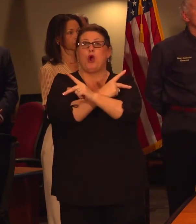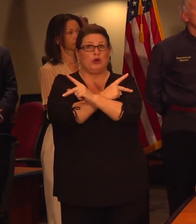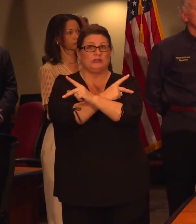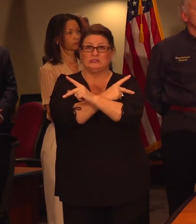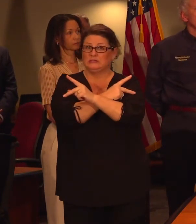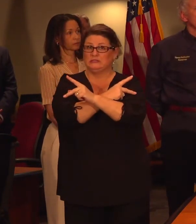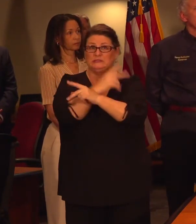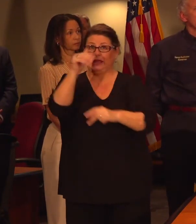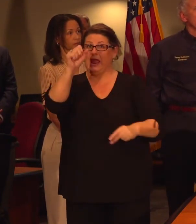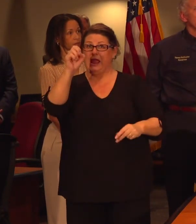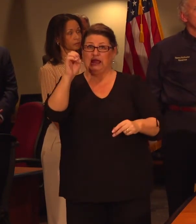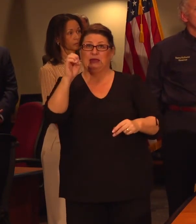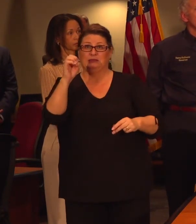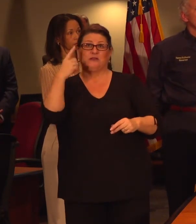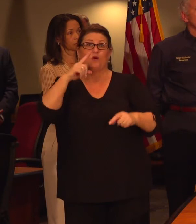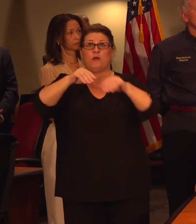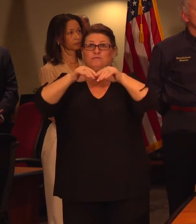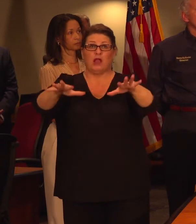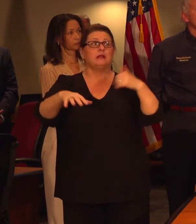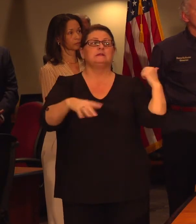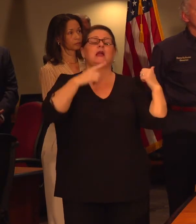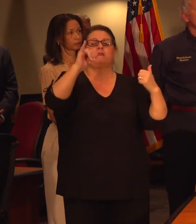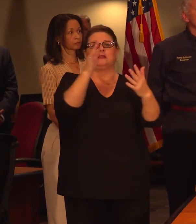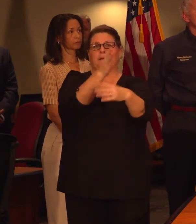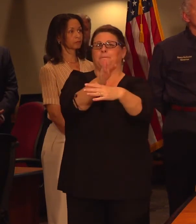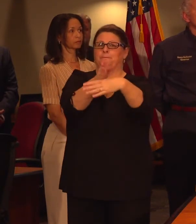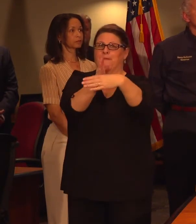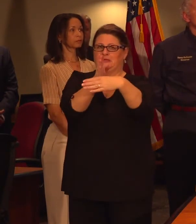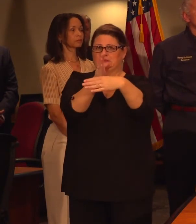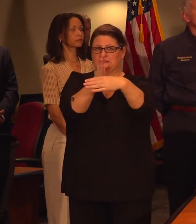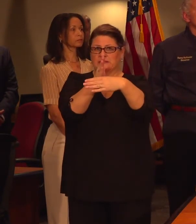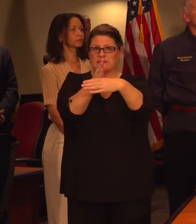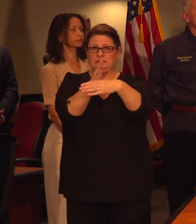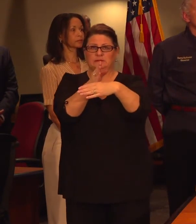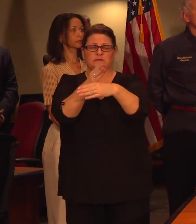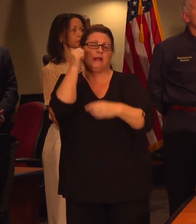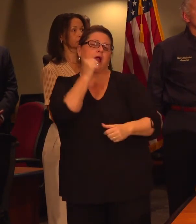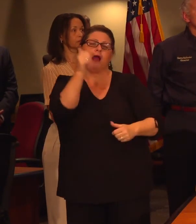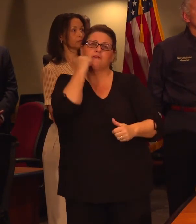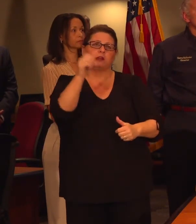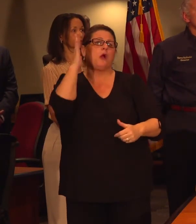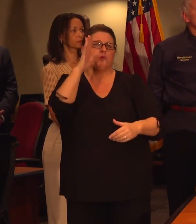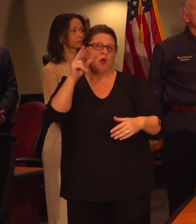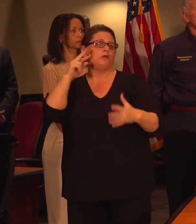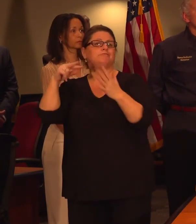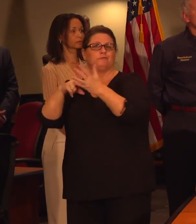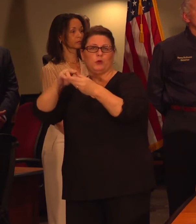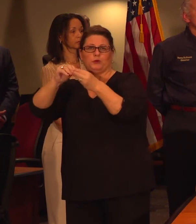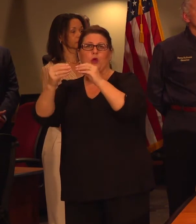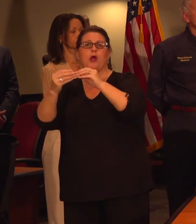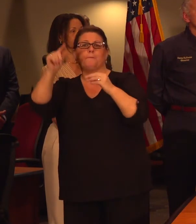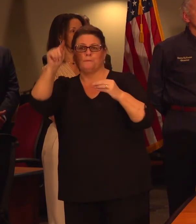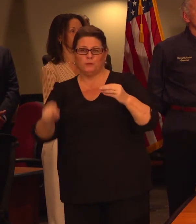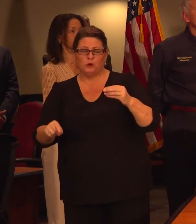projection, and we will continue to look at projections each and every day as we look at that. And our system